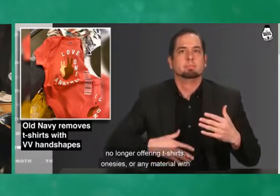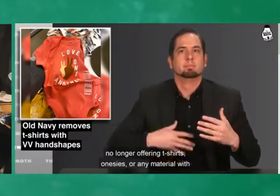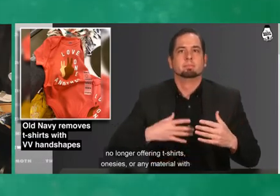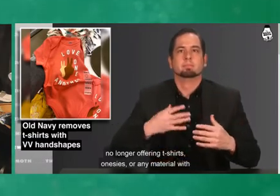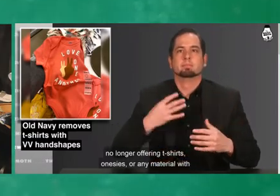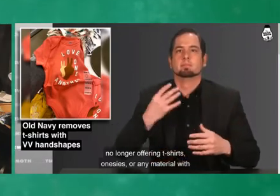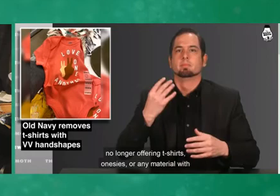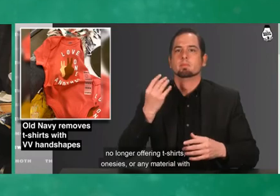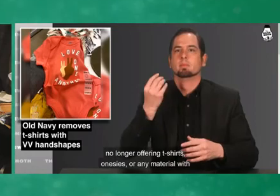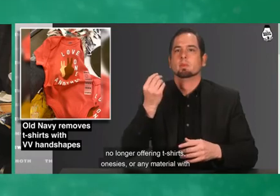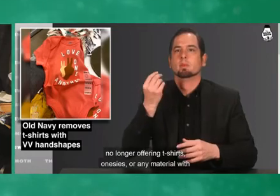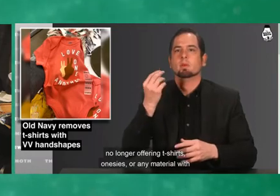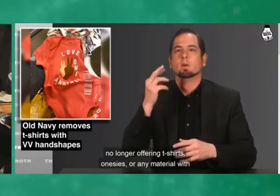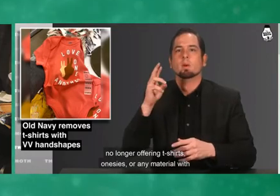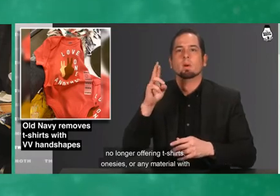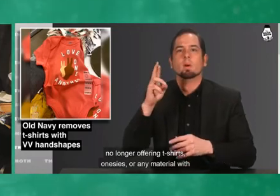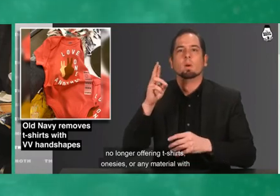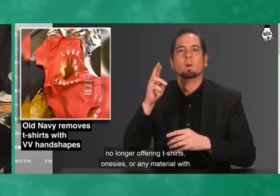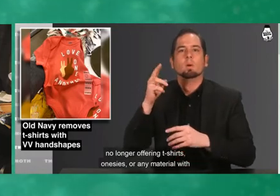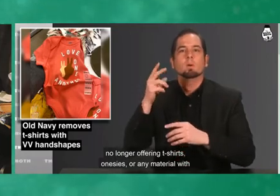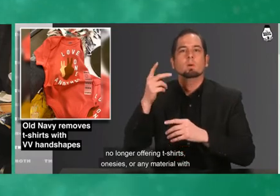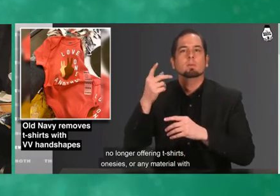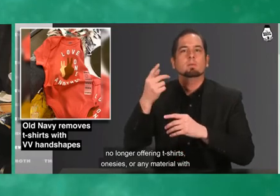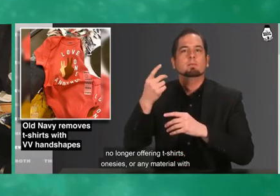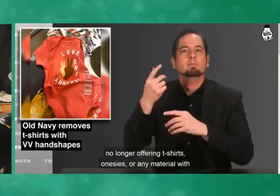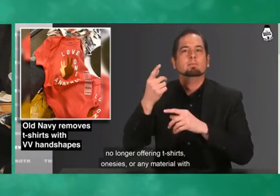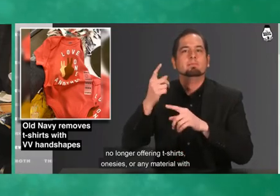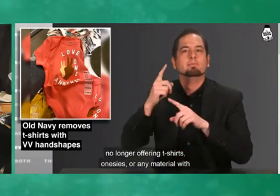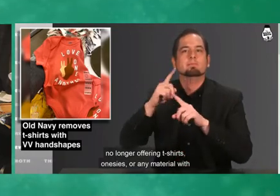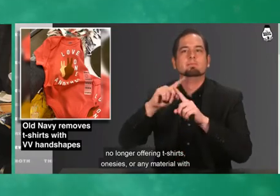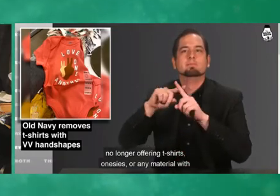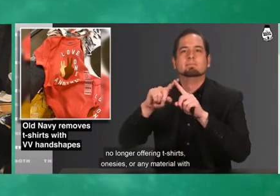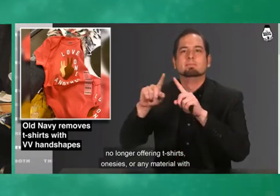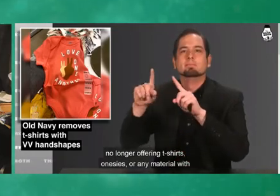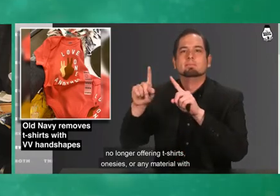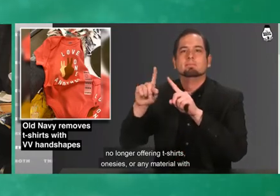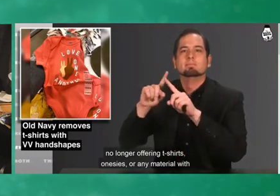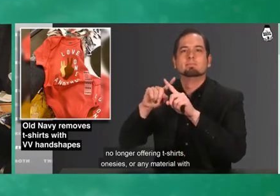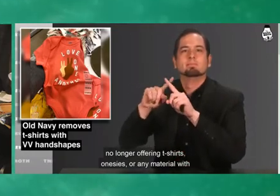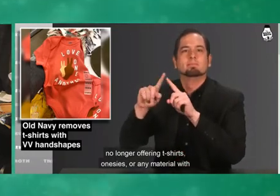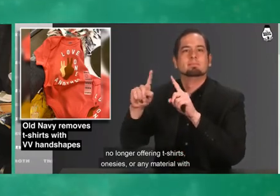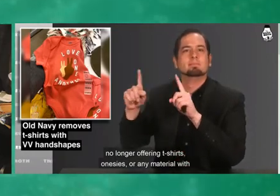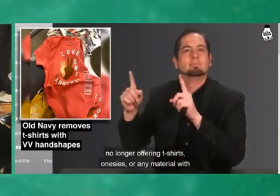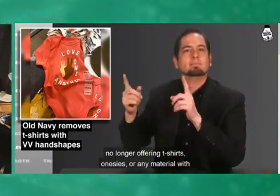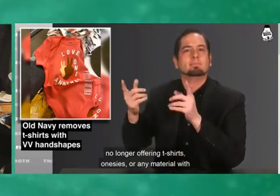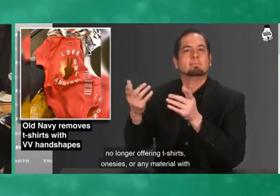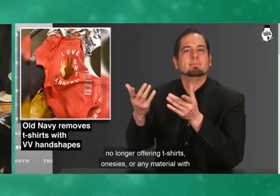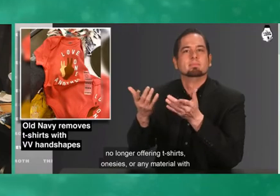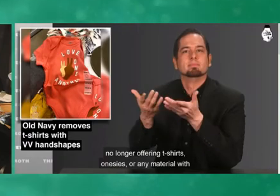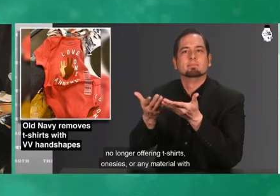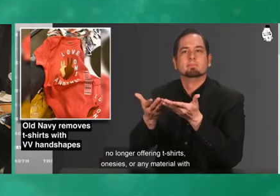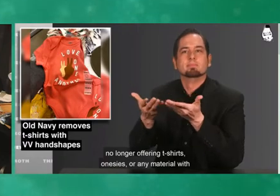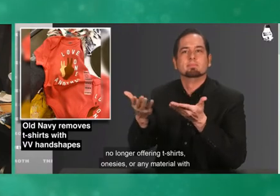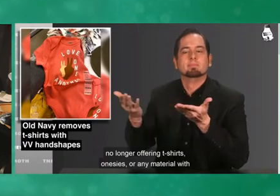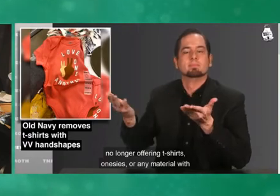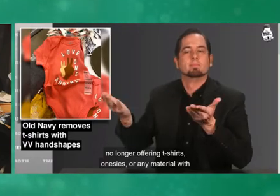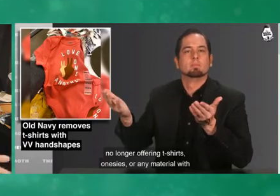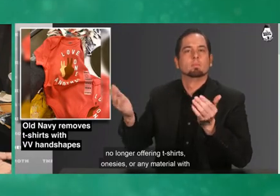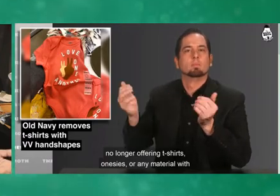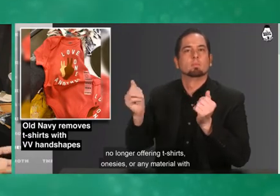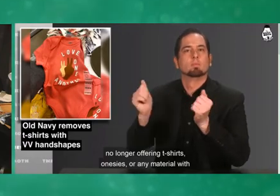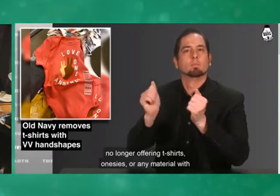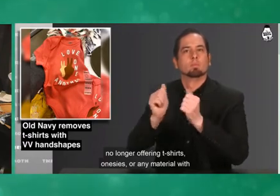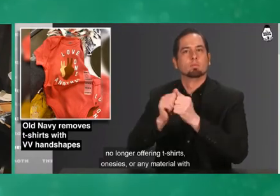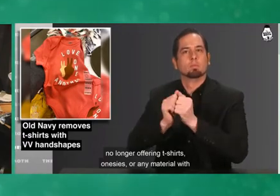all the materials that you would, you know, wear, or, you know, like nothing, dude,